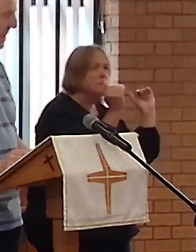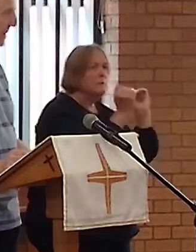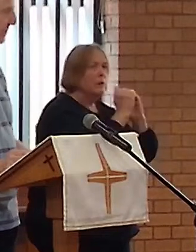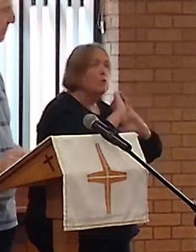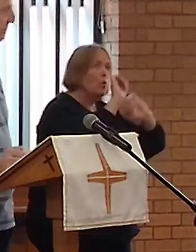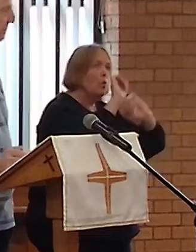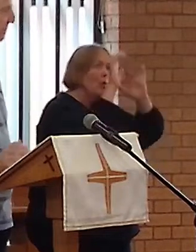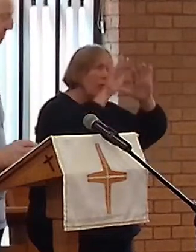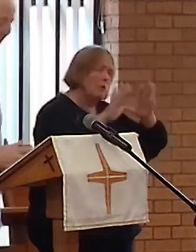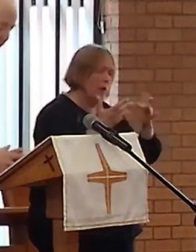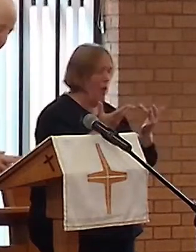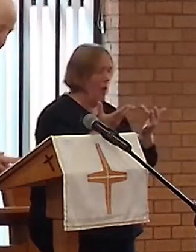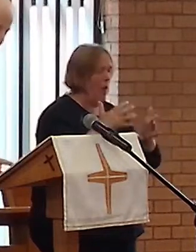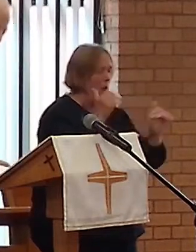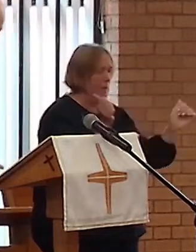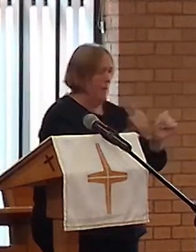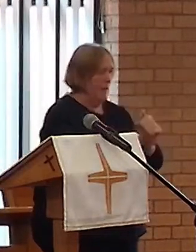Amen.